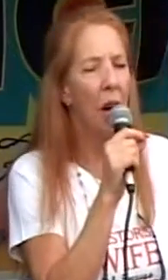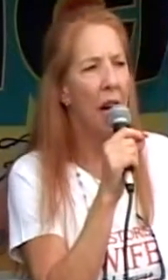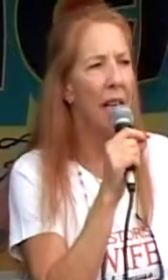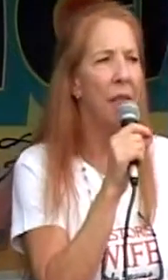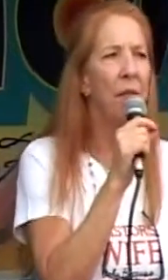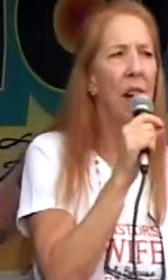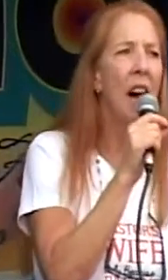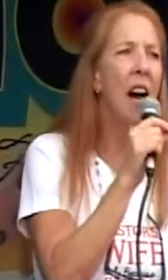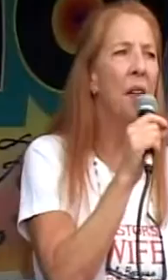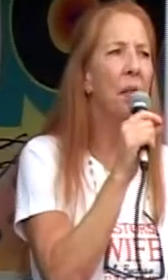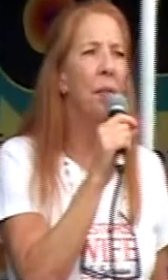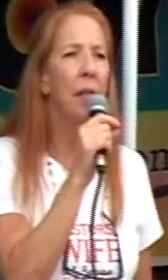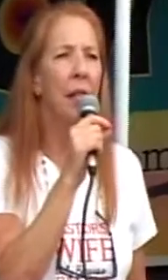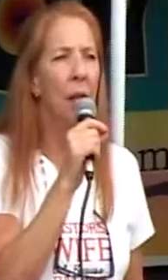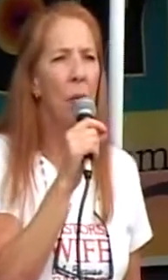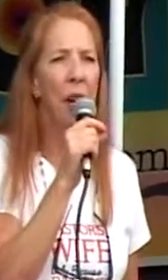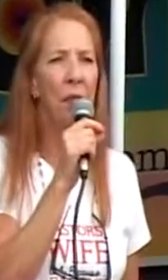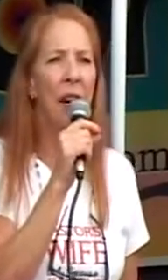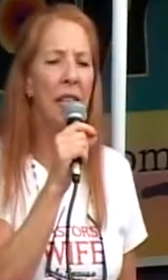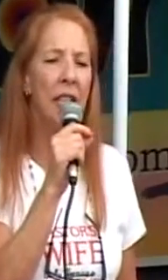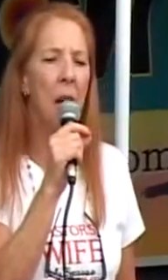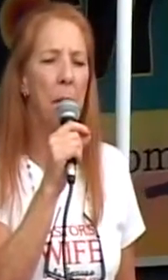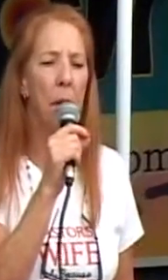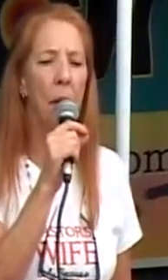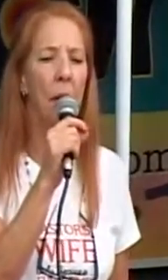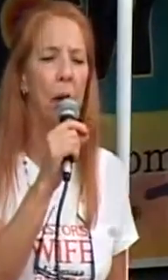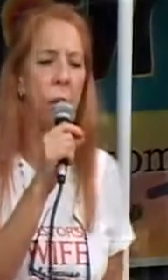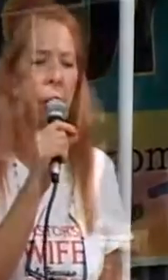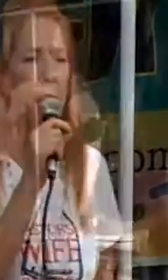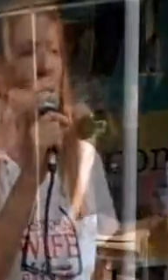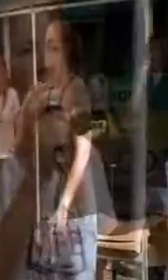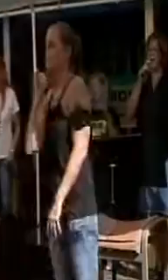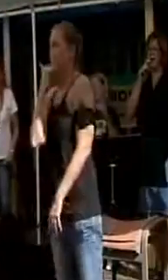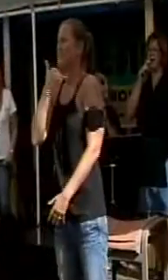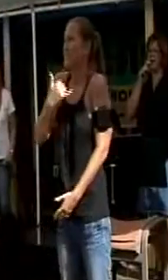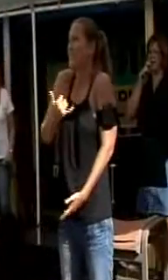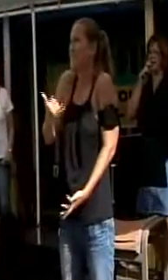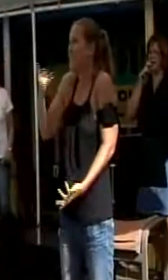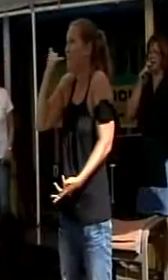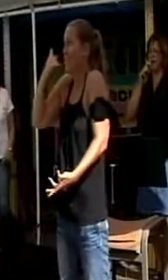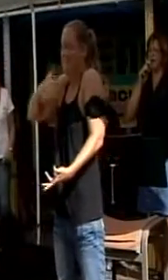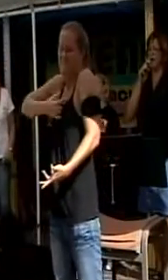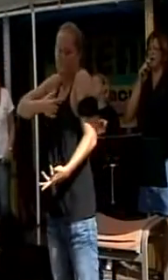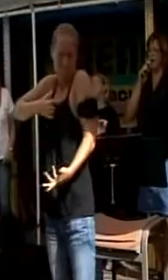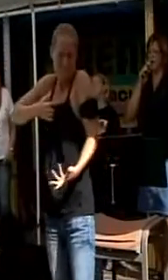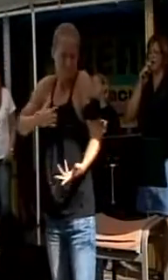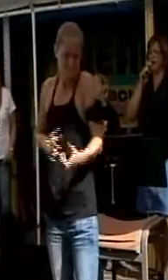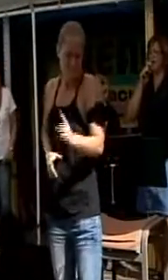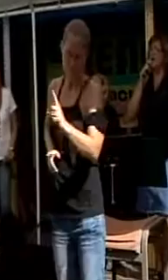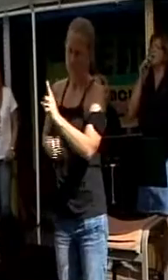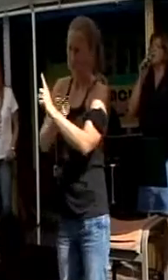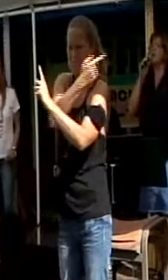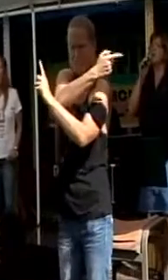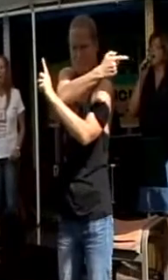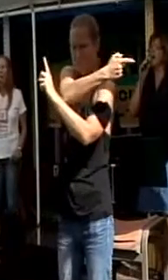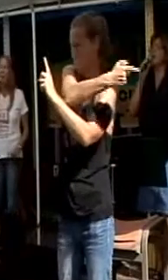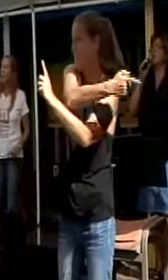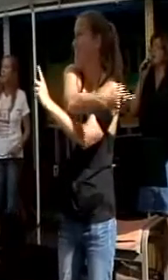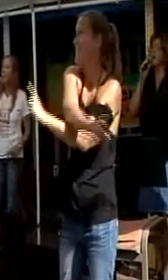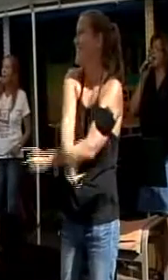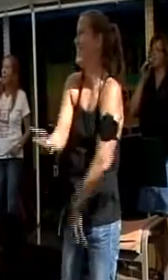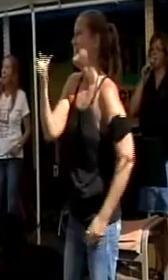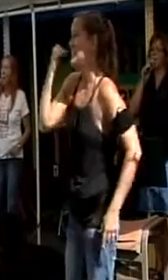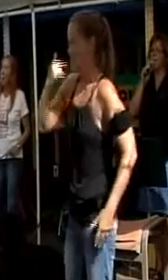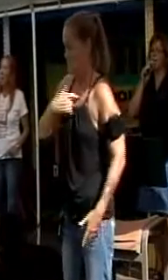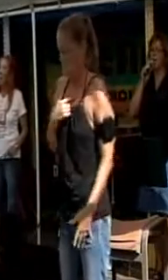stumble and what if I? What if I stumble and what if I fall? What if I